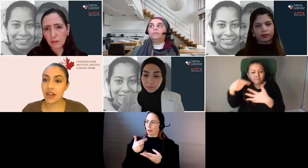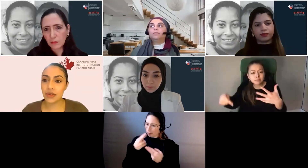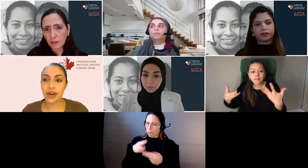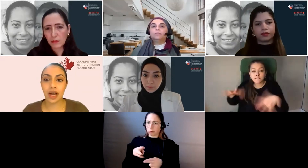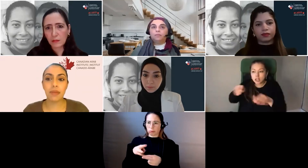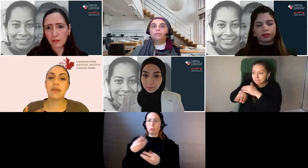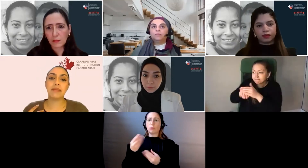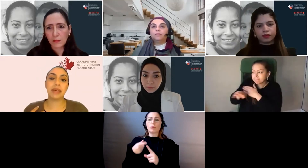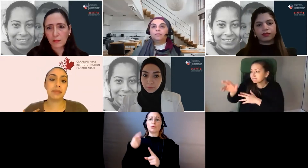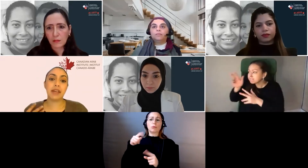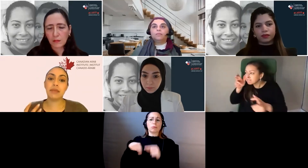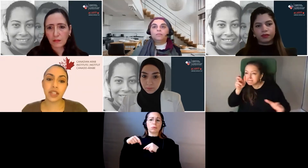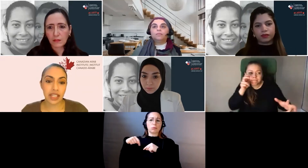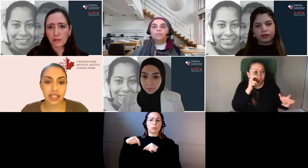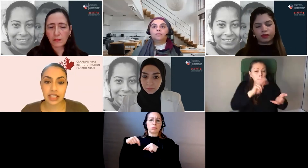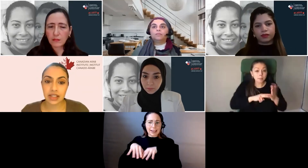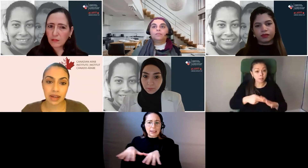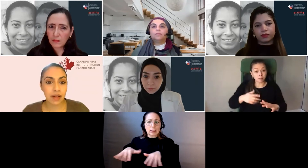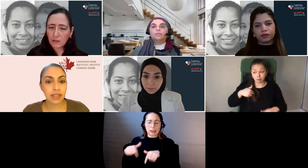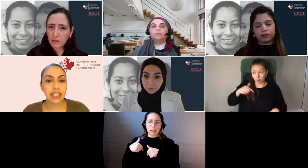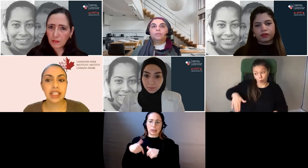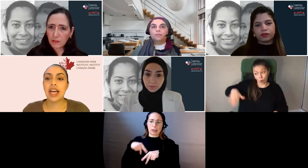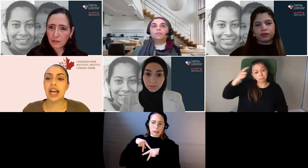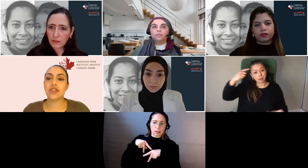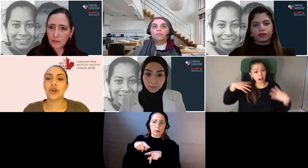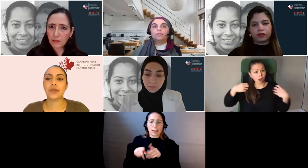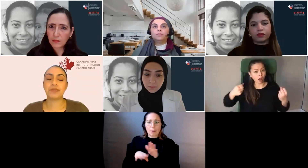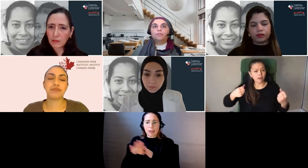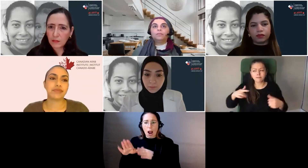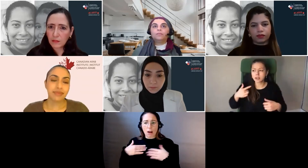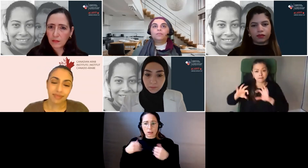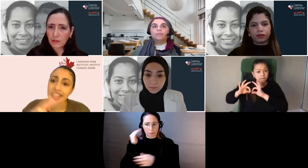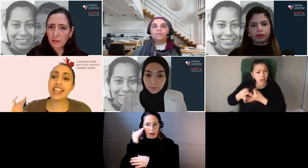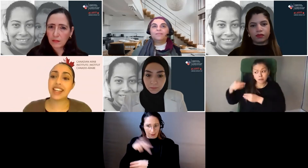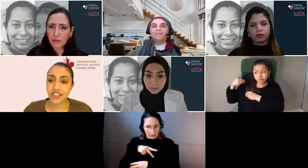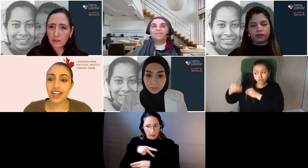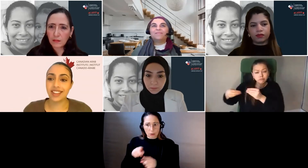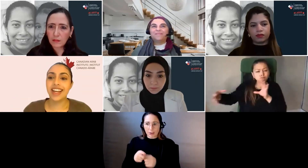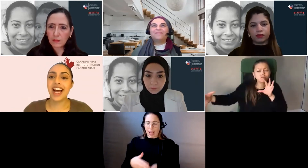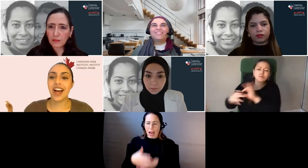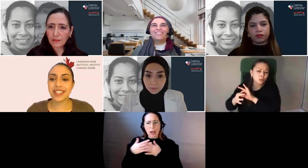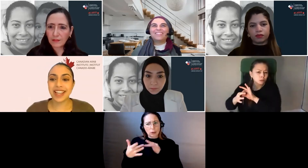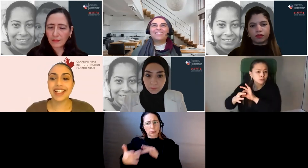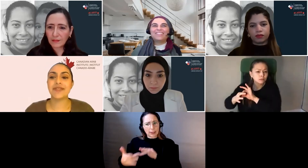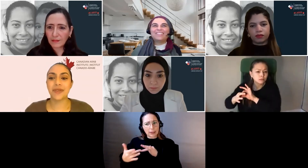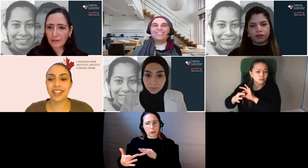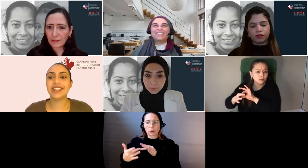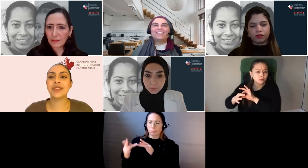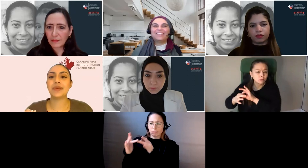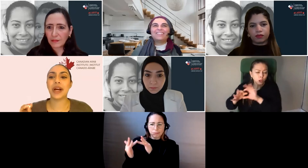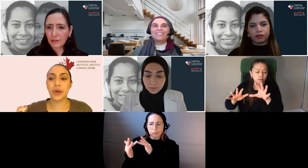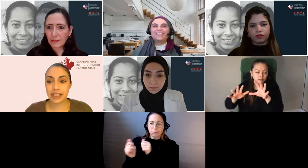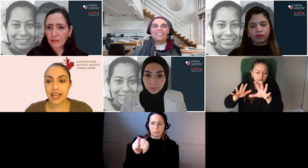mental health growing up, making me feel connected to my family. And so, in a nutshell, I would say it's